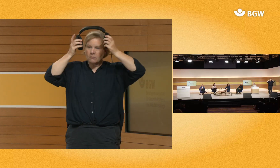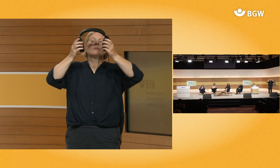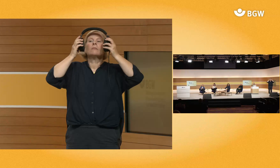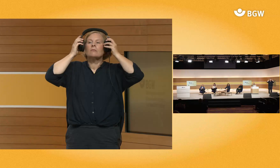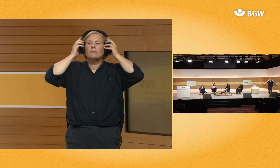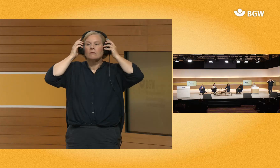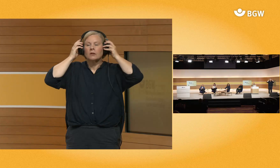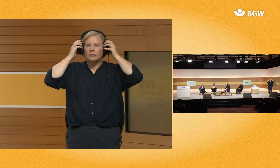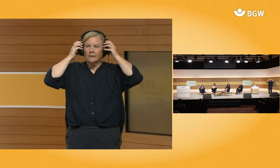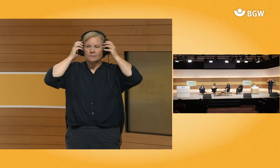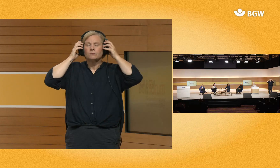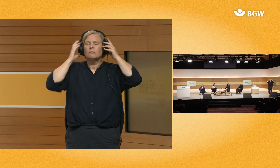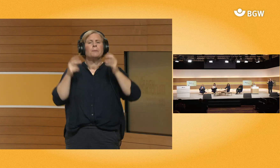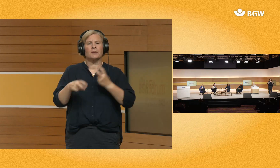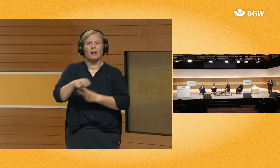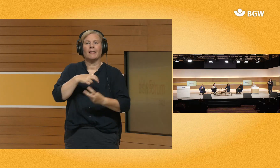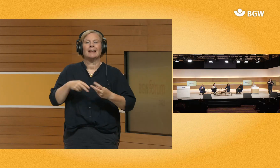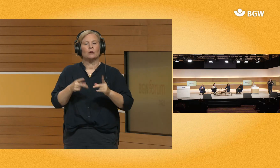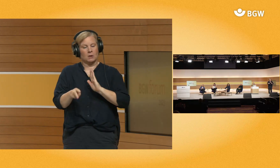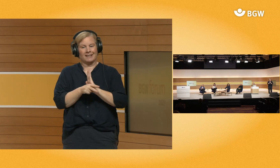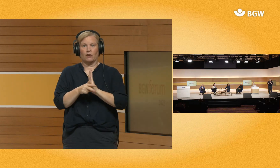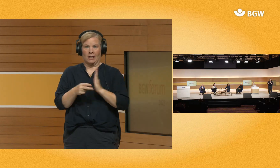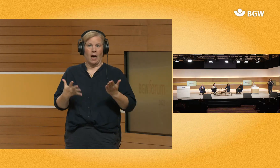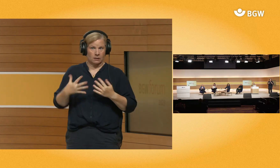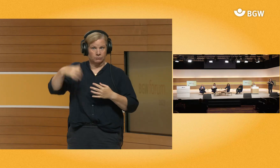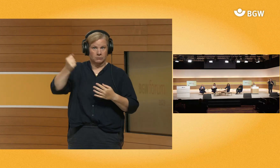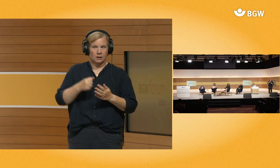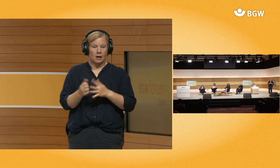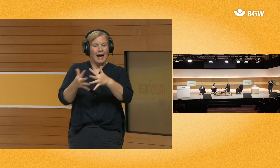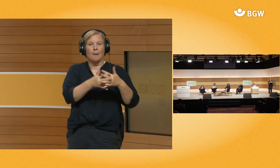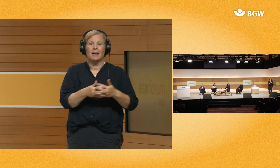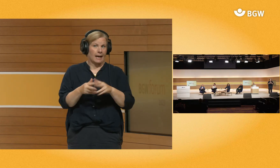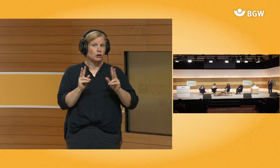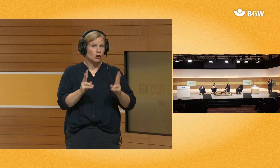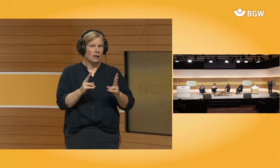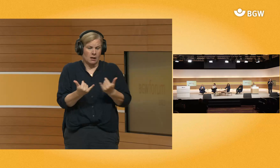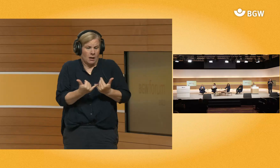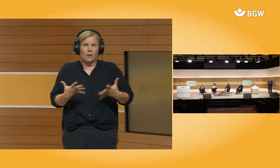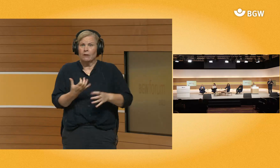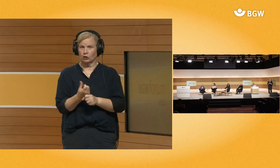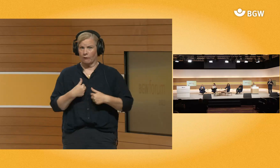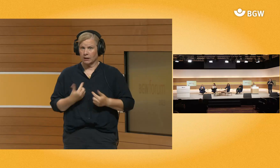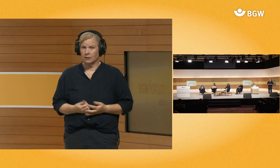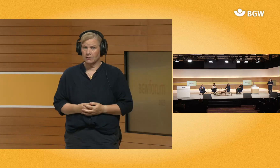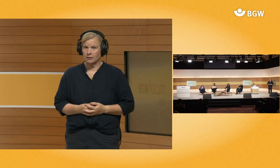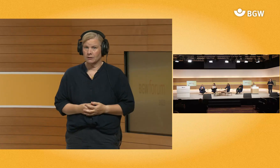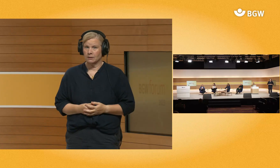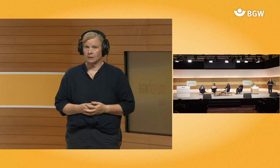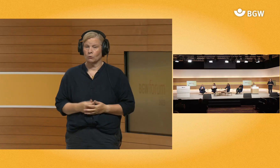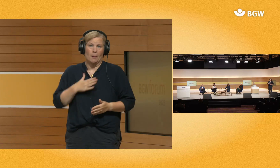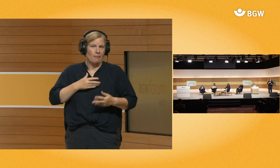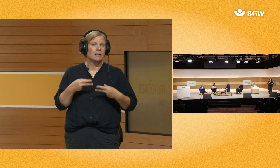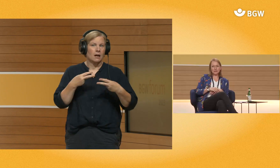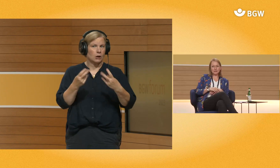the certificate by the American standard. Mm-hmm. Then the first step would be indeed to reach out to the